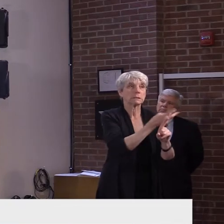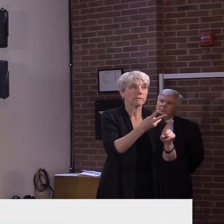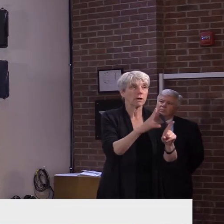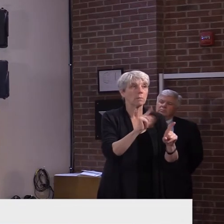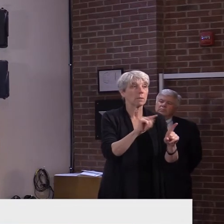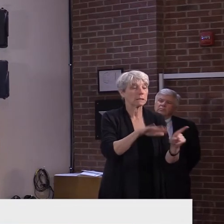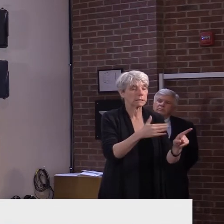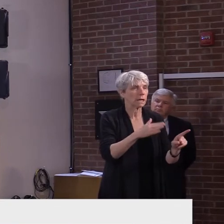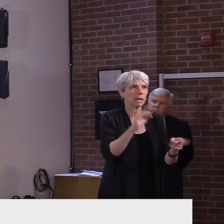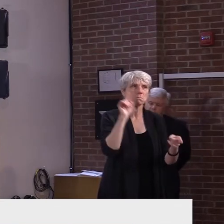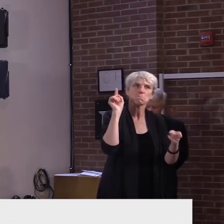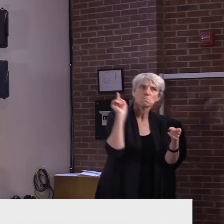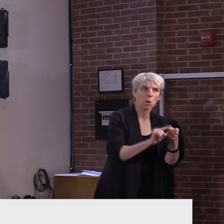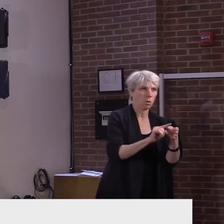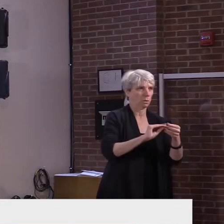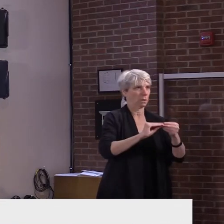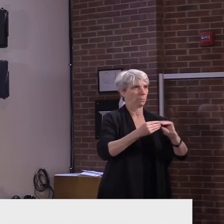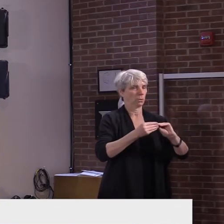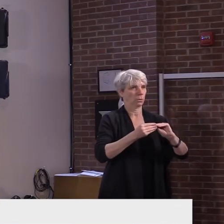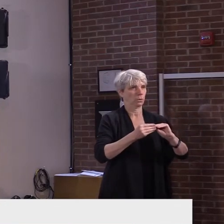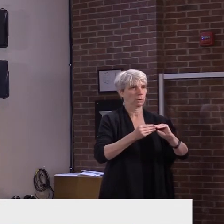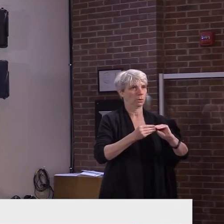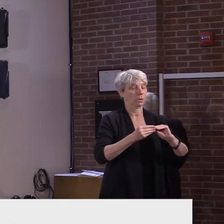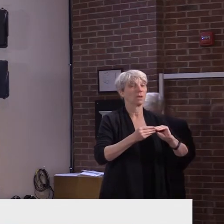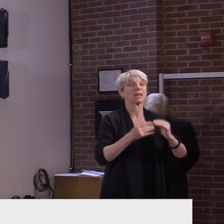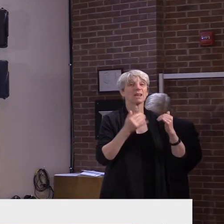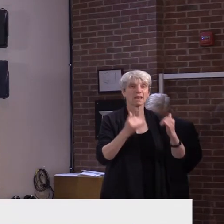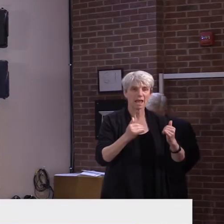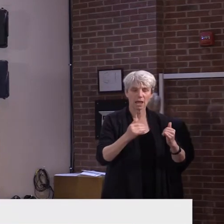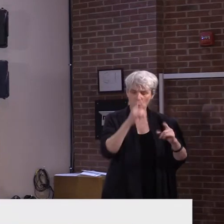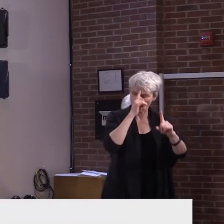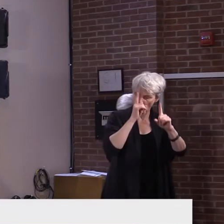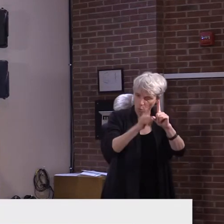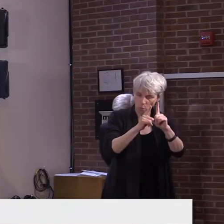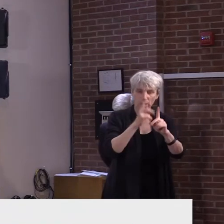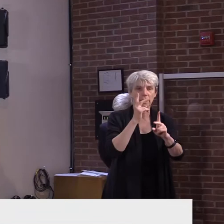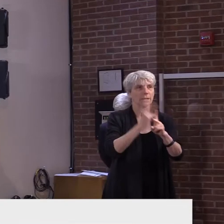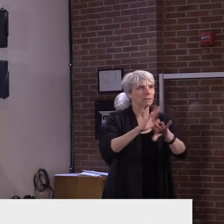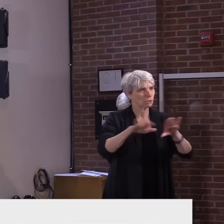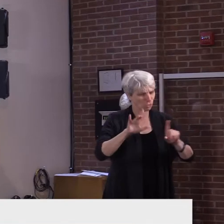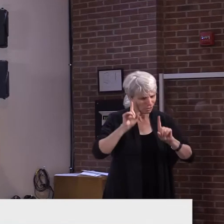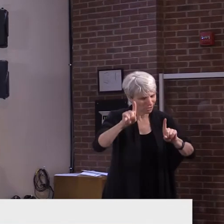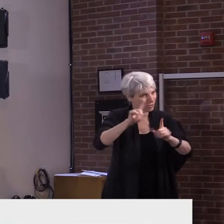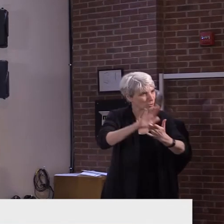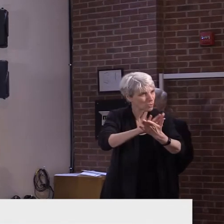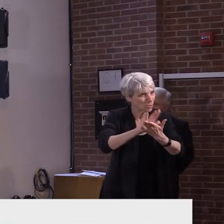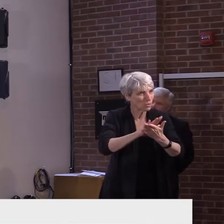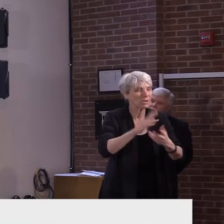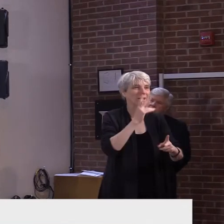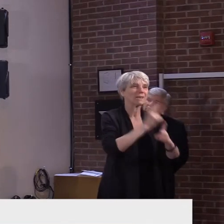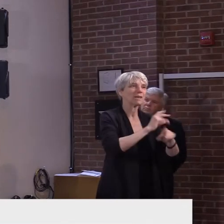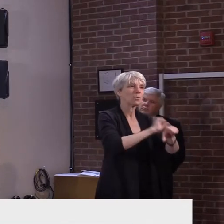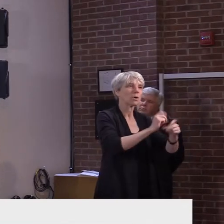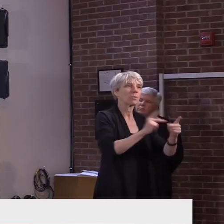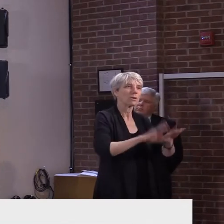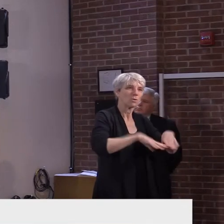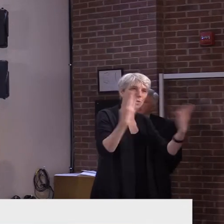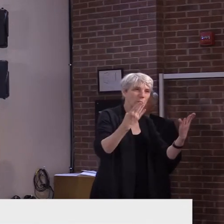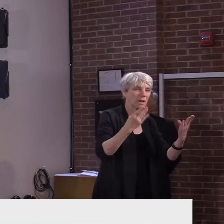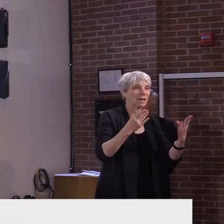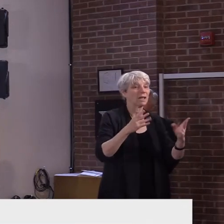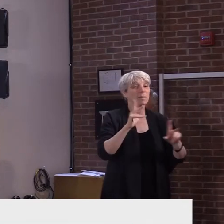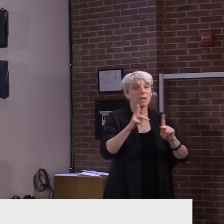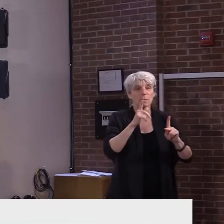as we work to keep our kids in school, keep workplaces open, and protect our most vulnerable, we can also use those